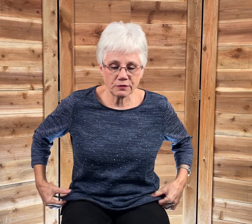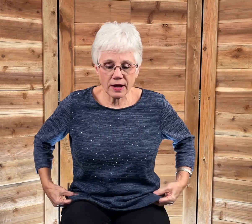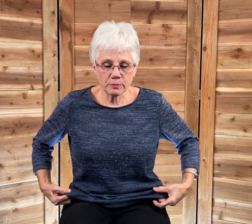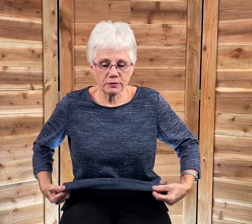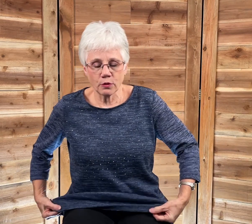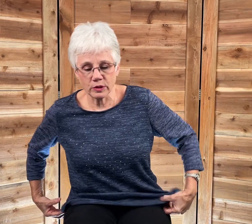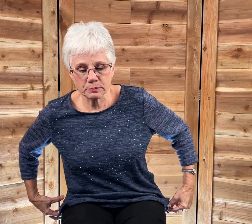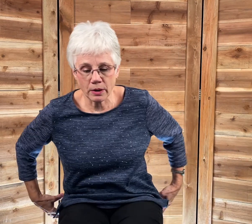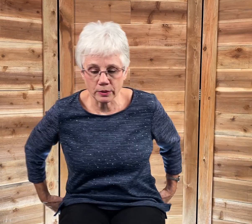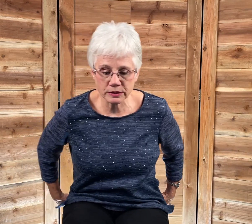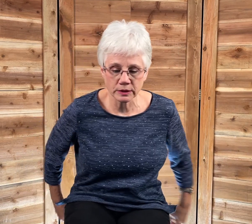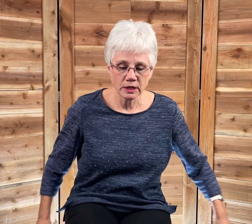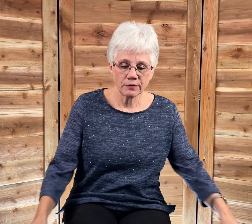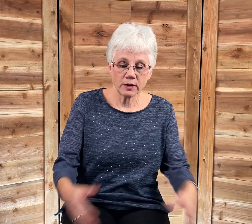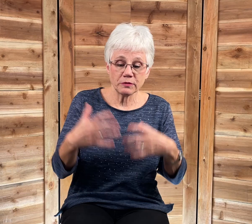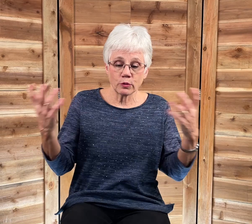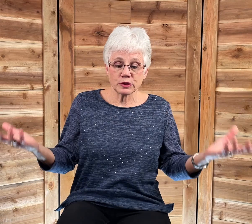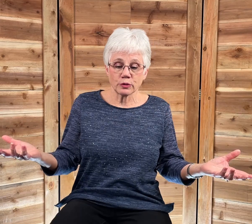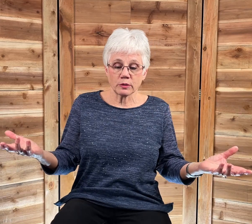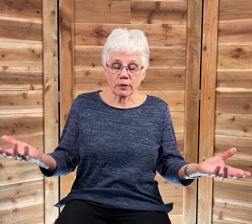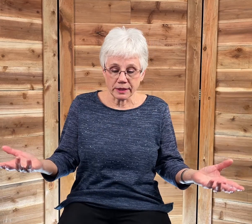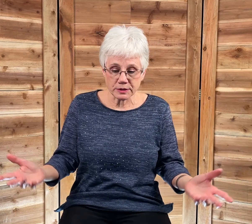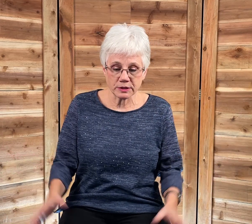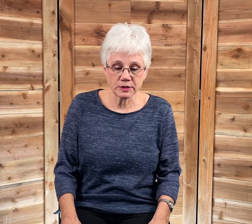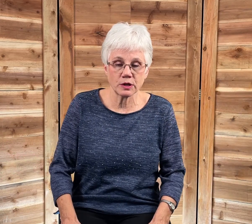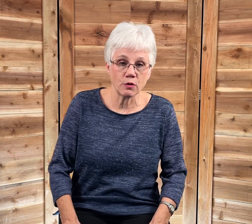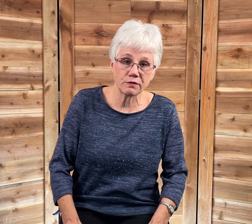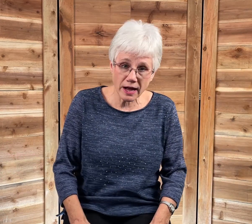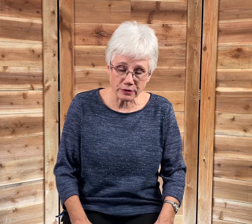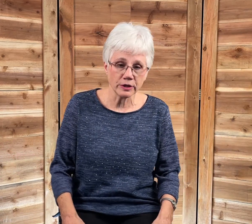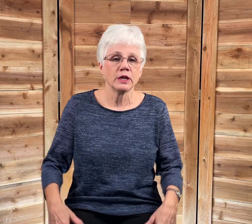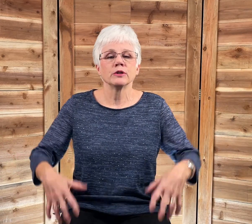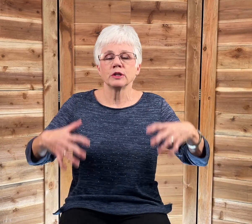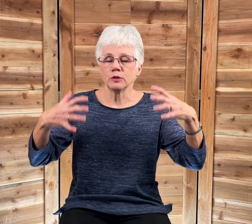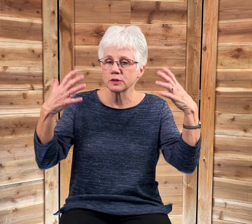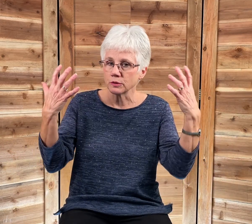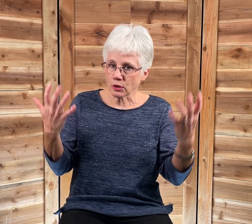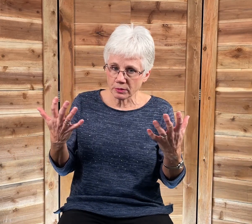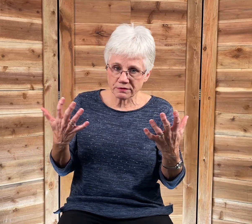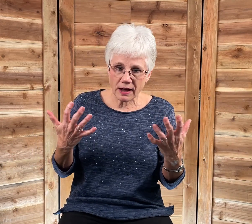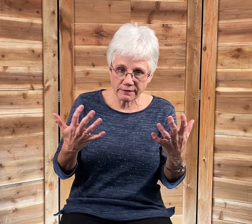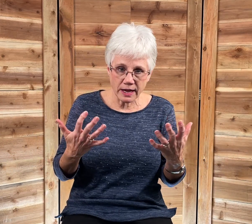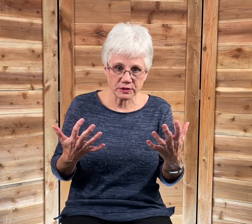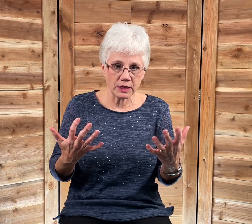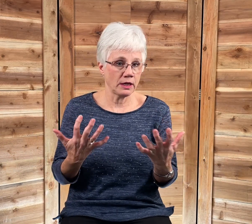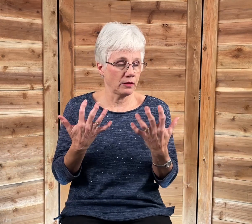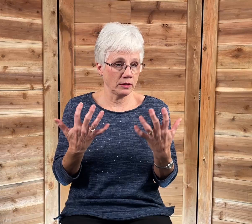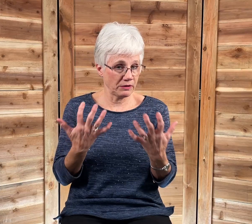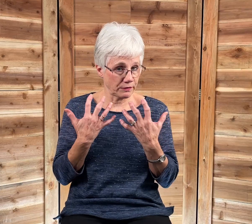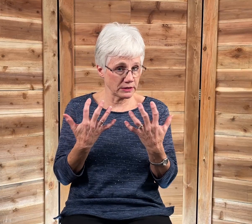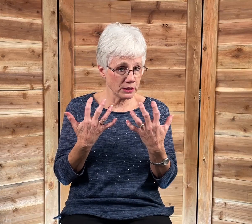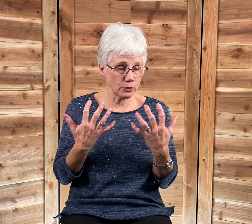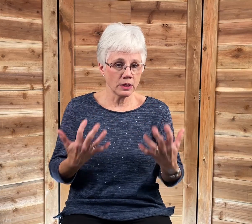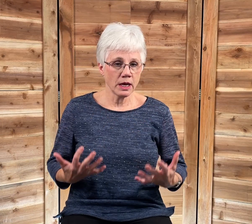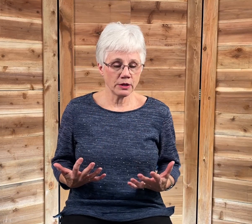It's the fire before us part. Fire before us, you're the brightest. So fire, you're going to use those open 5 hands again, and they're going